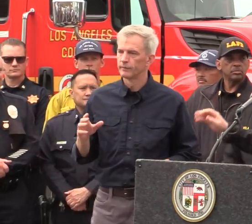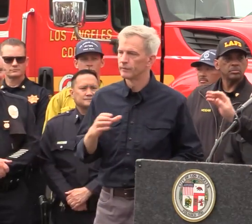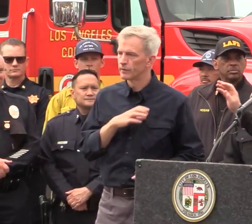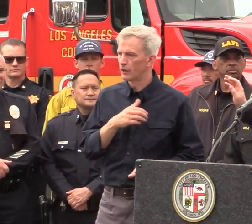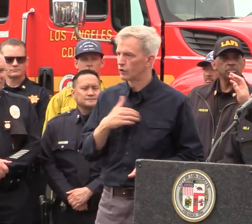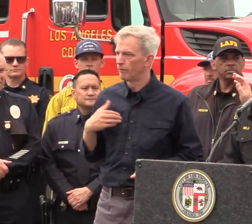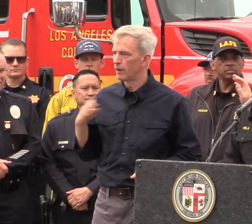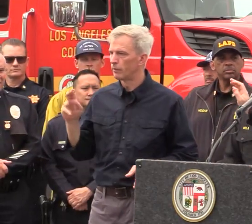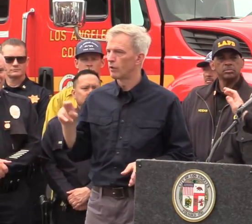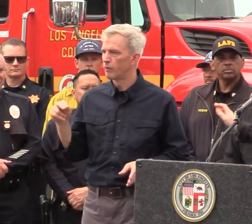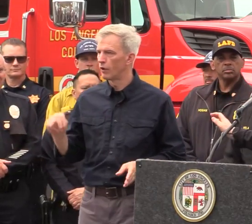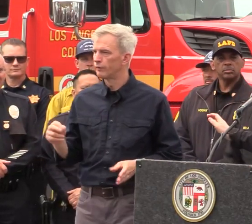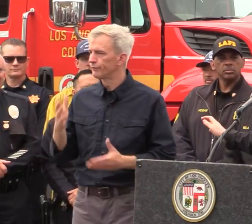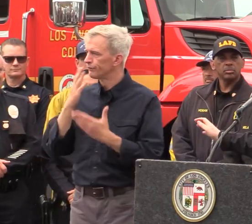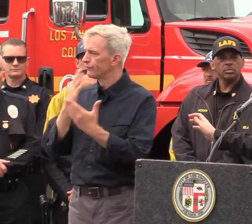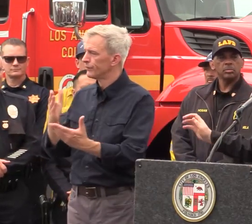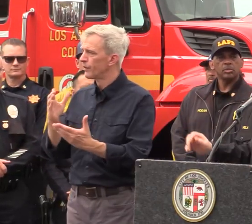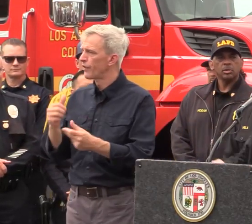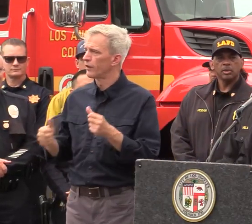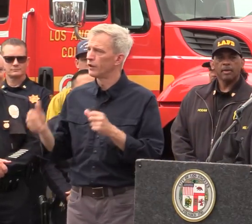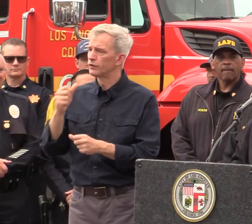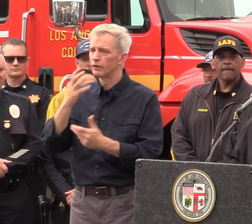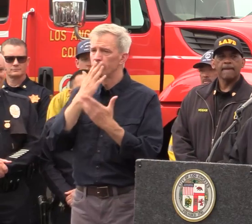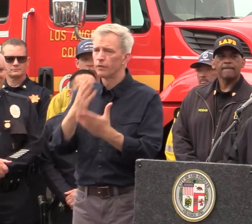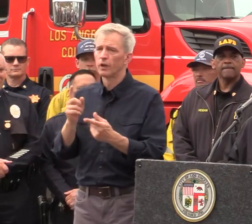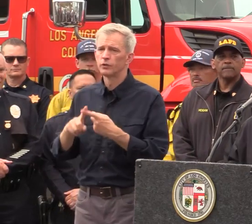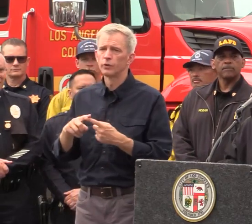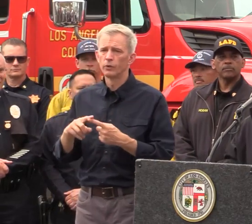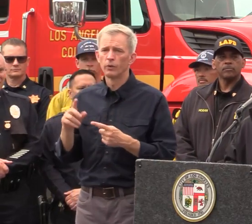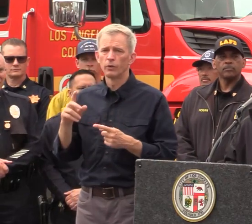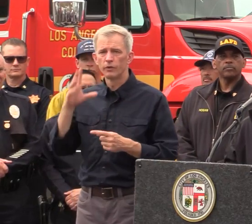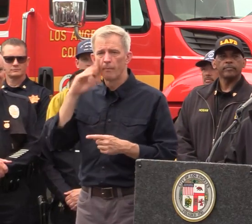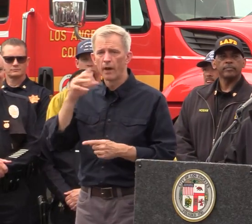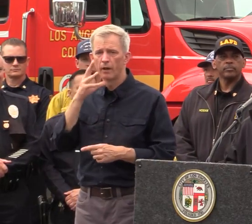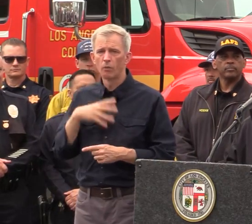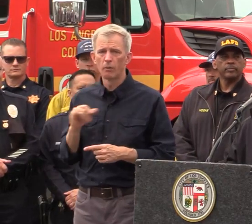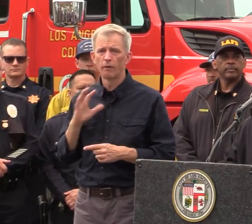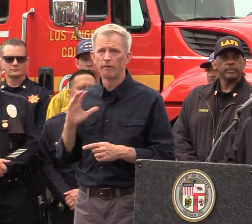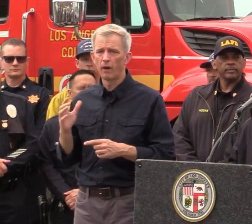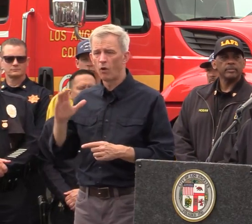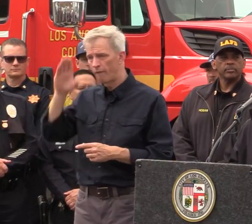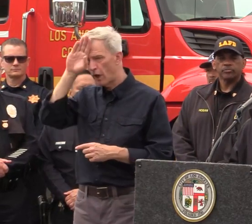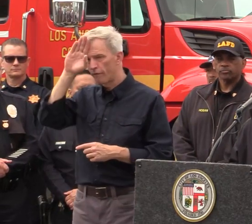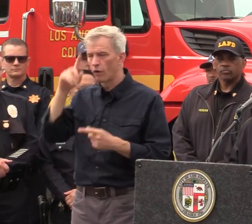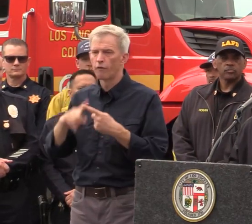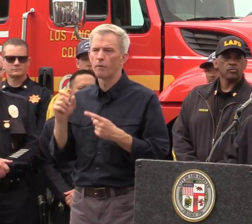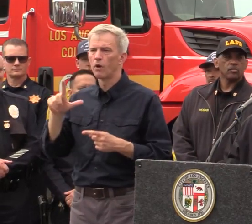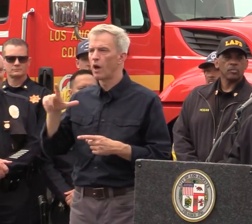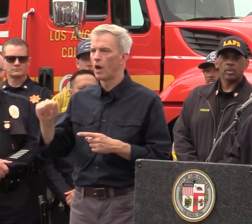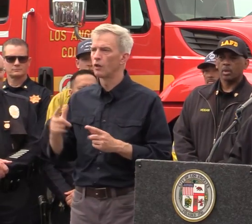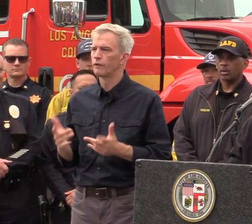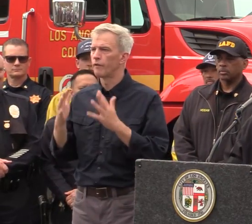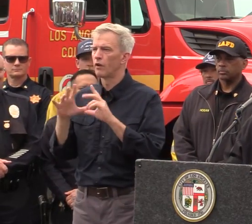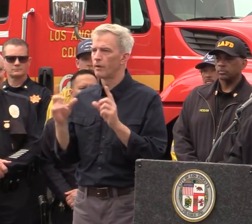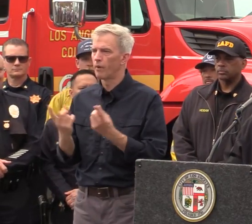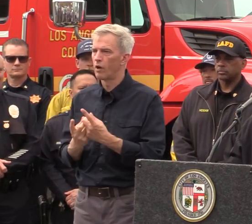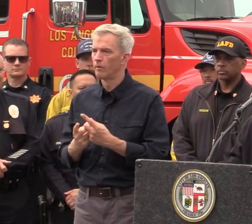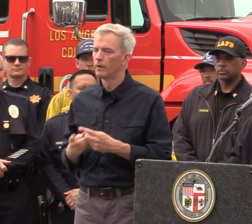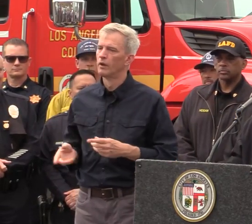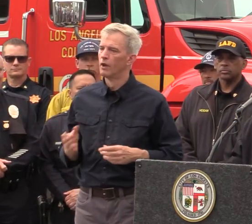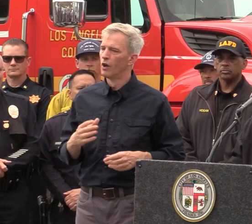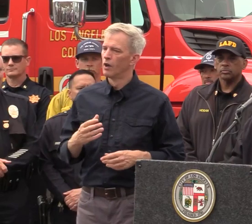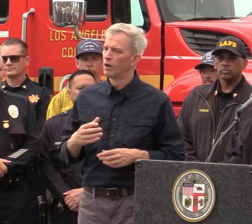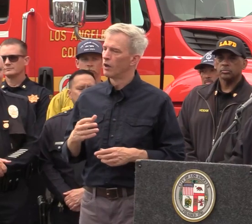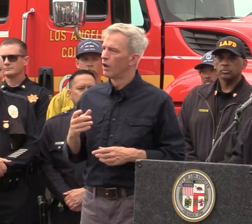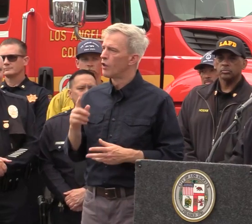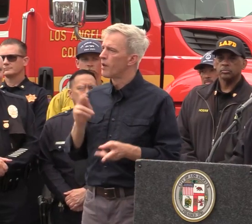Thank you to the men and women of our firefighters from Los Angeles Fire Department, those